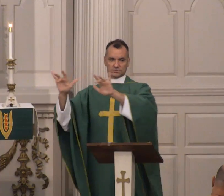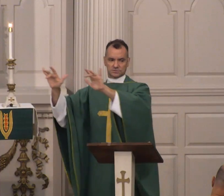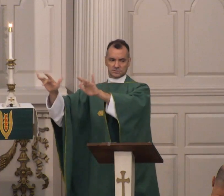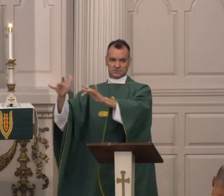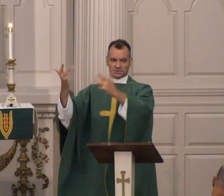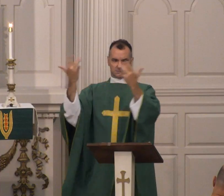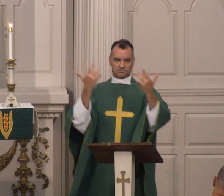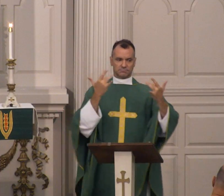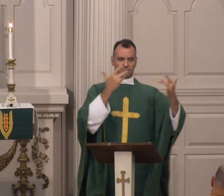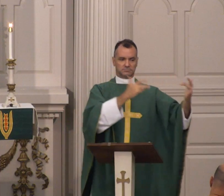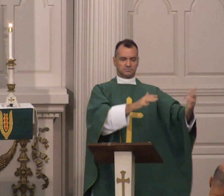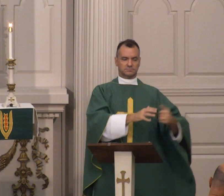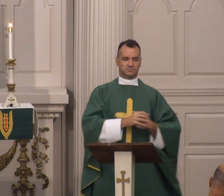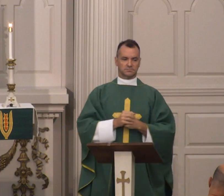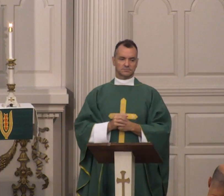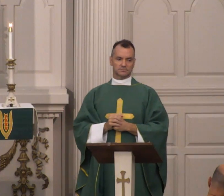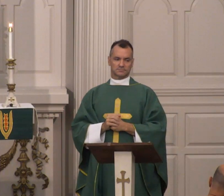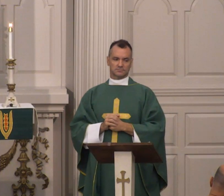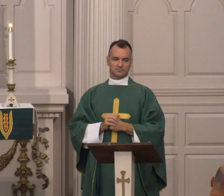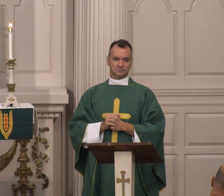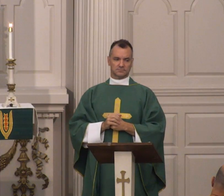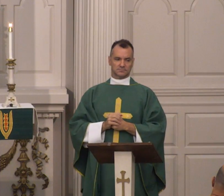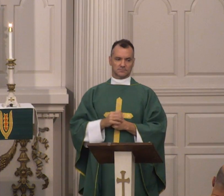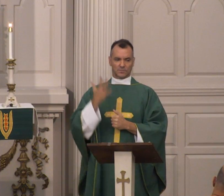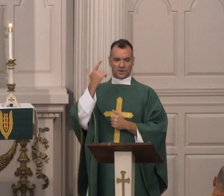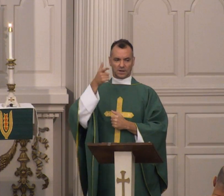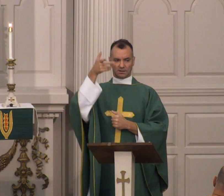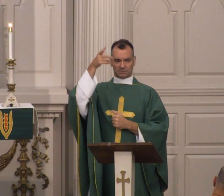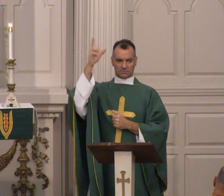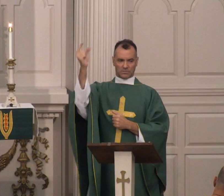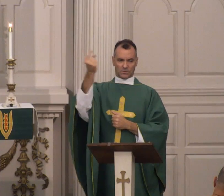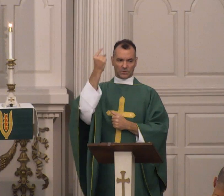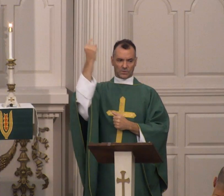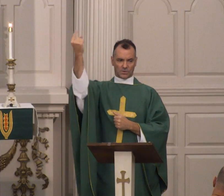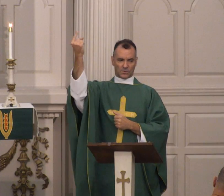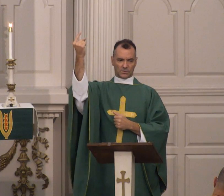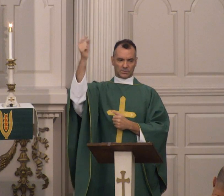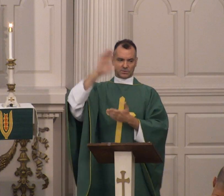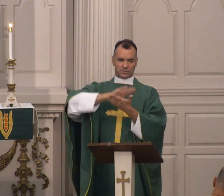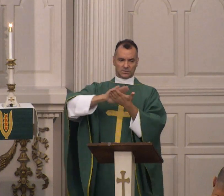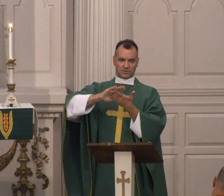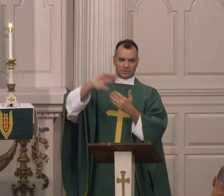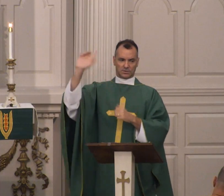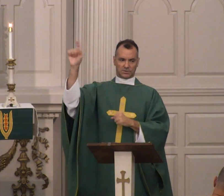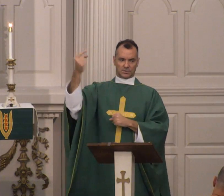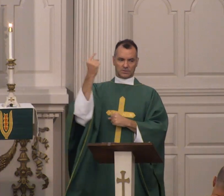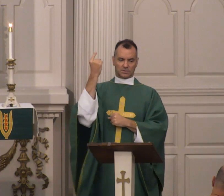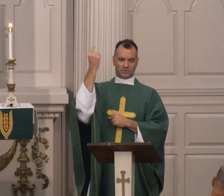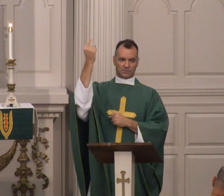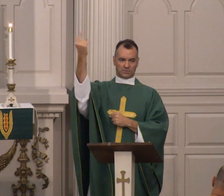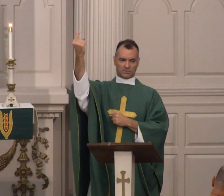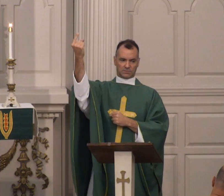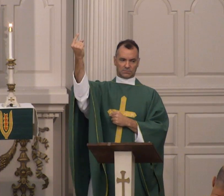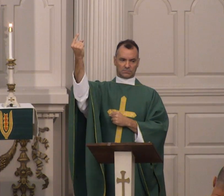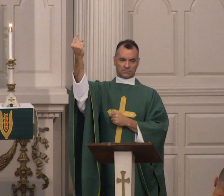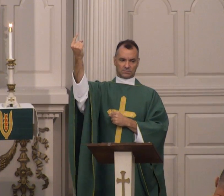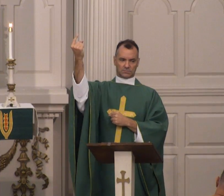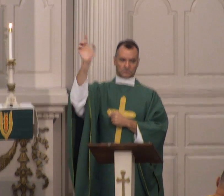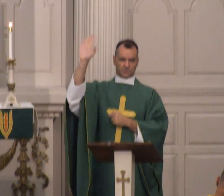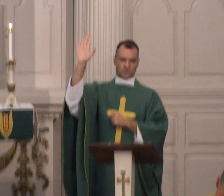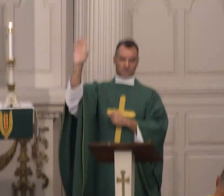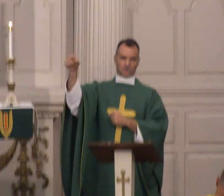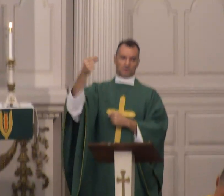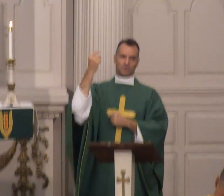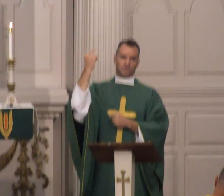the Father, have mercy on us. For you alone are the